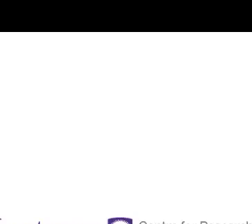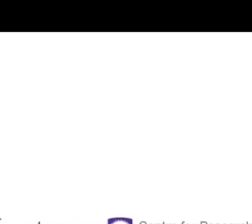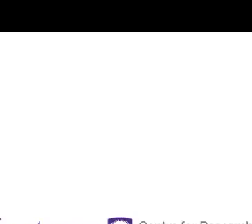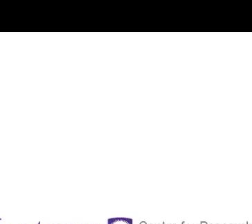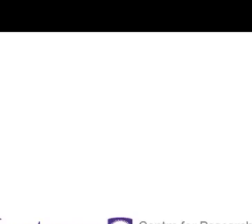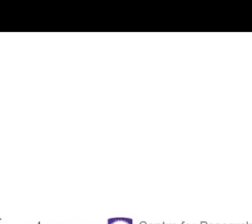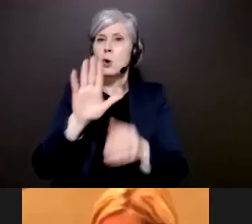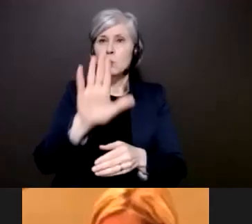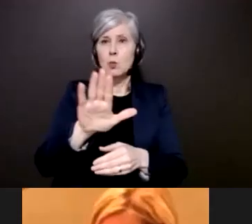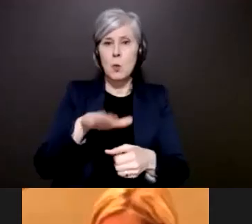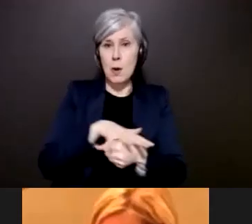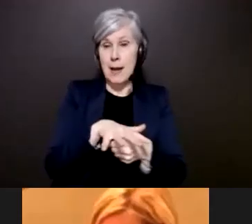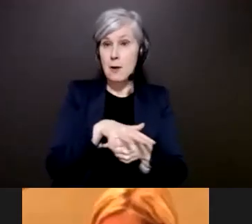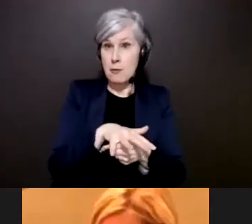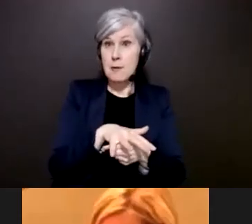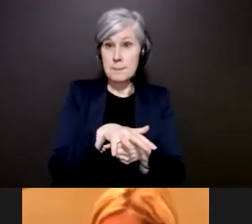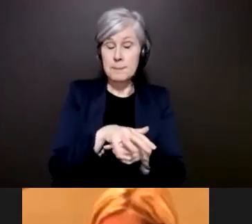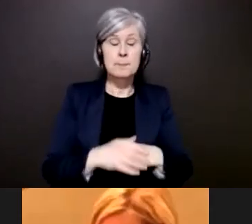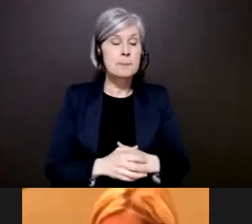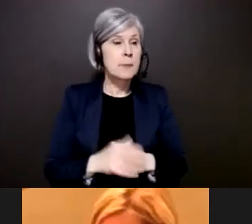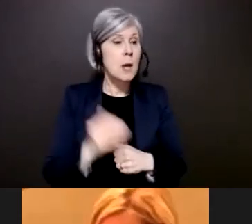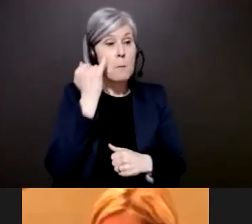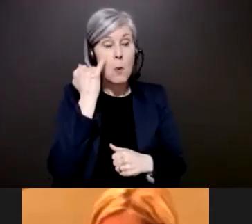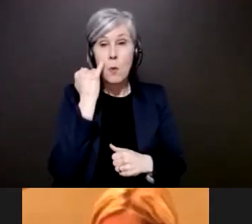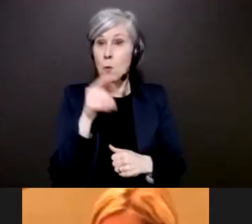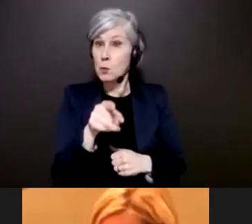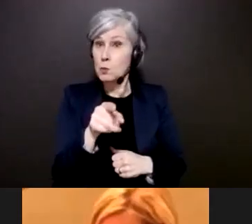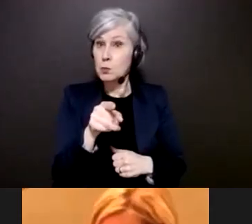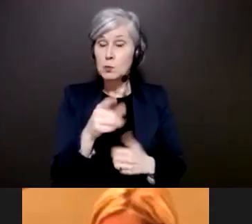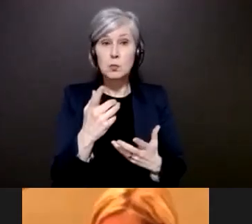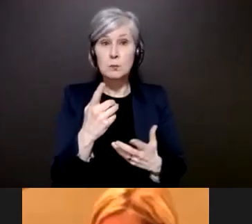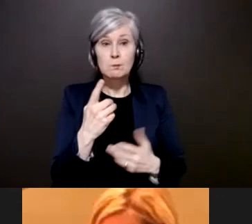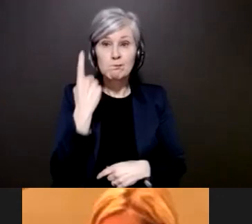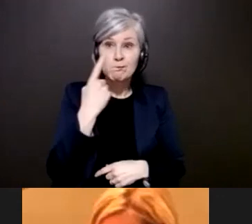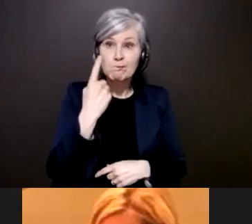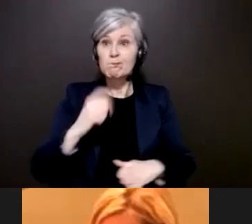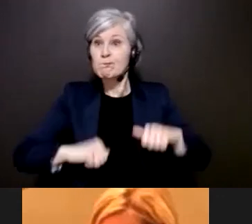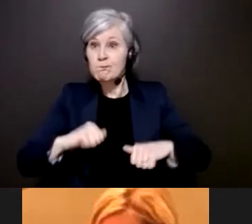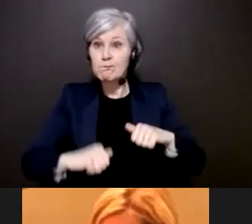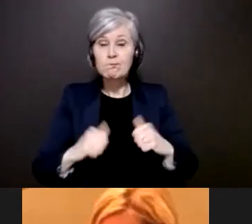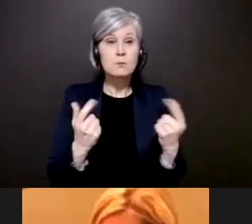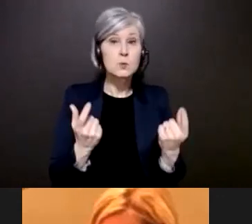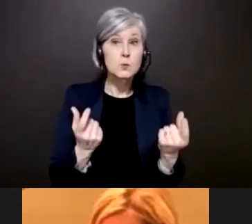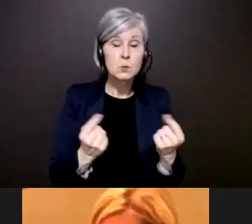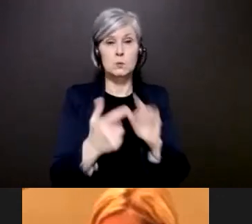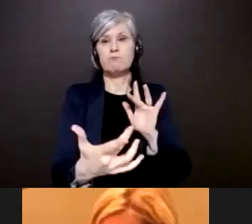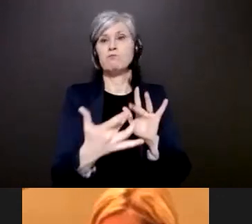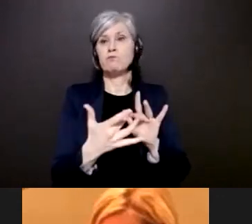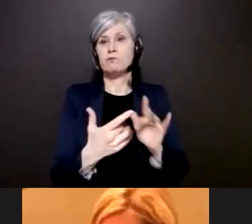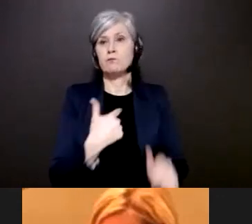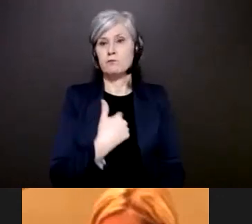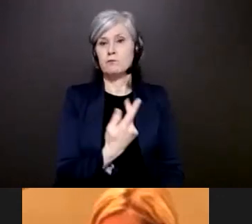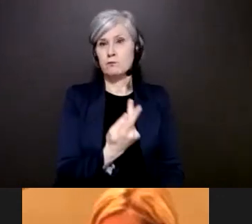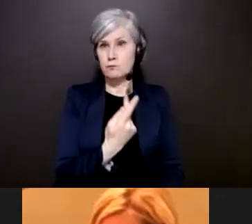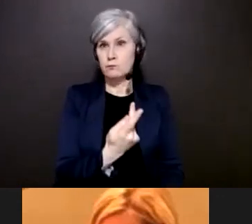And of course, if you have any questions about any of this, you can find Margaret and I. We have put our contact information on